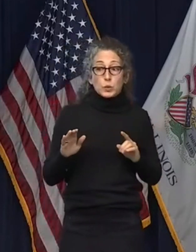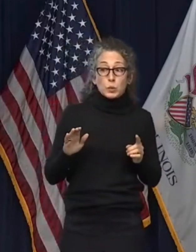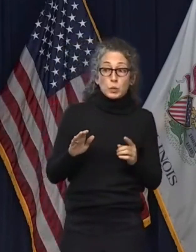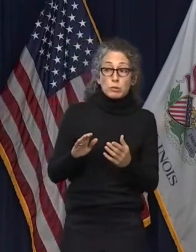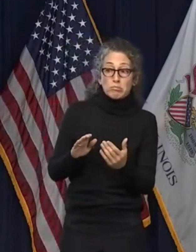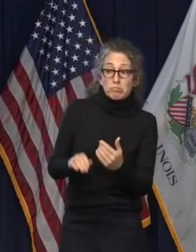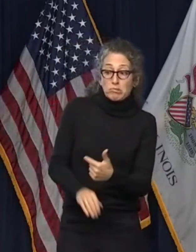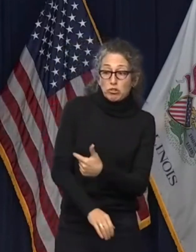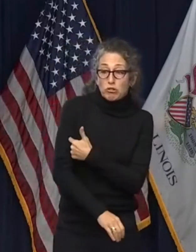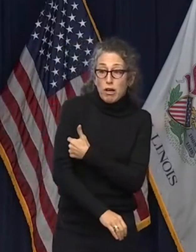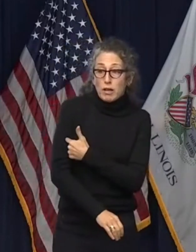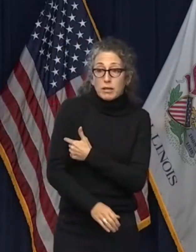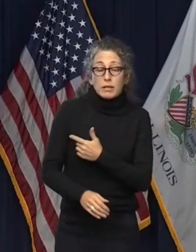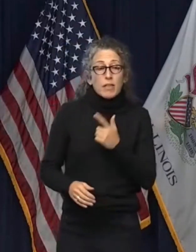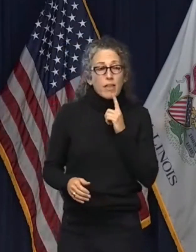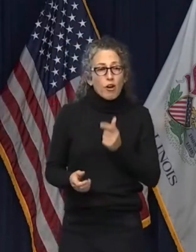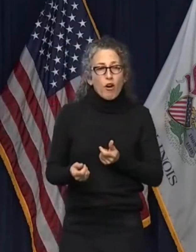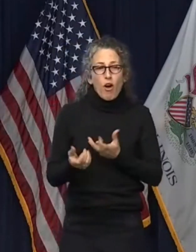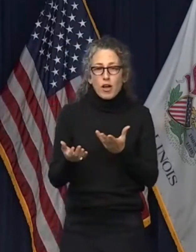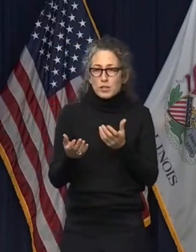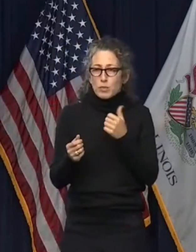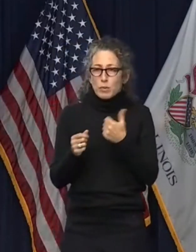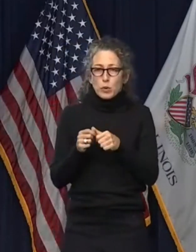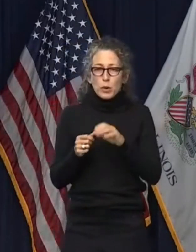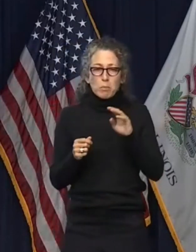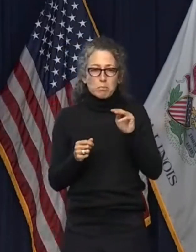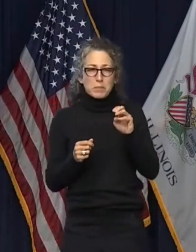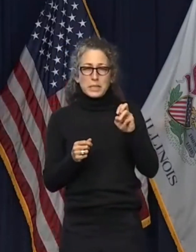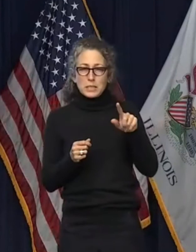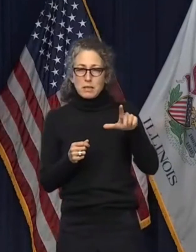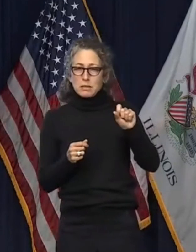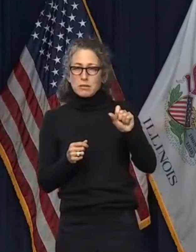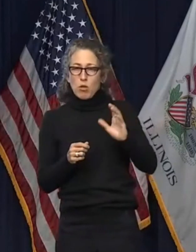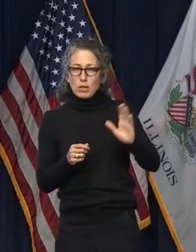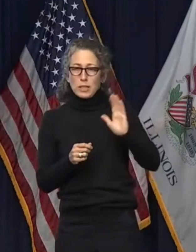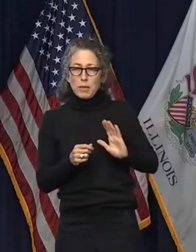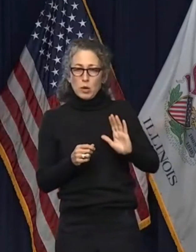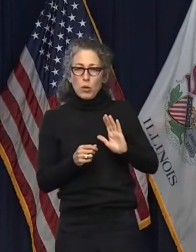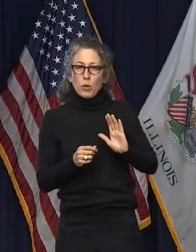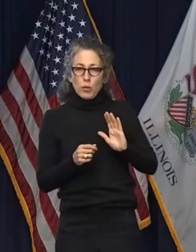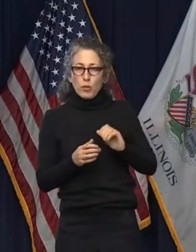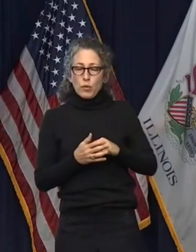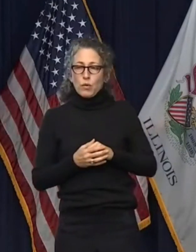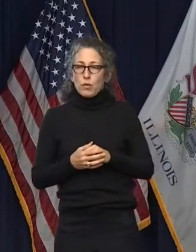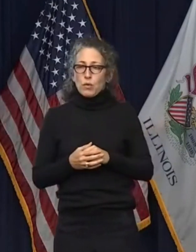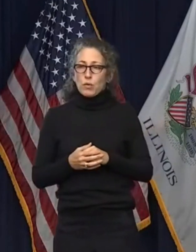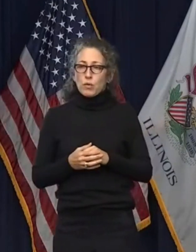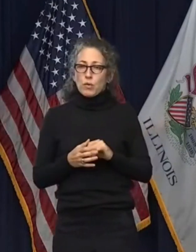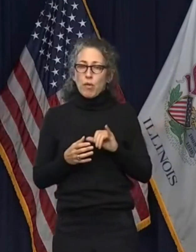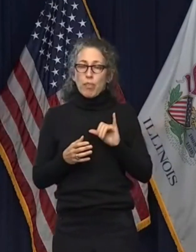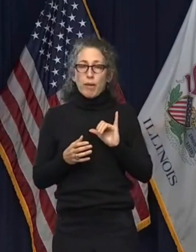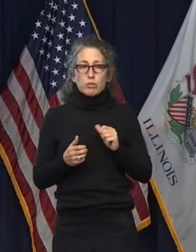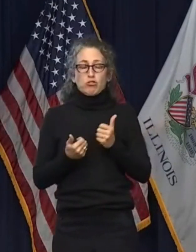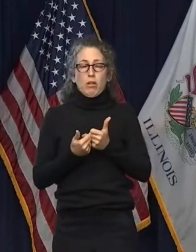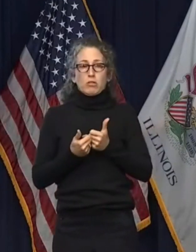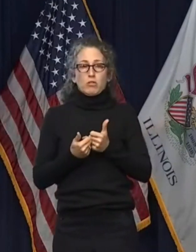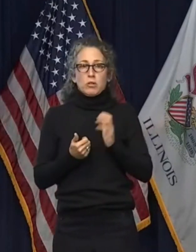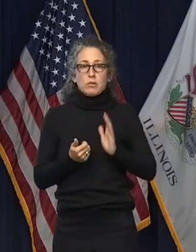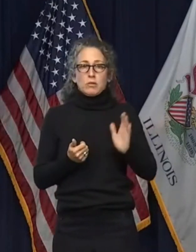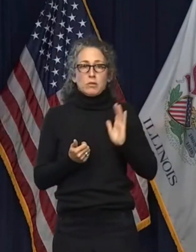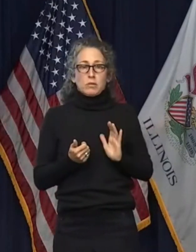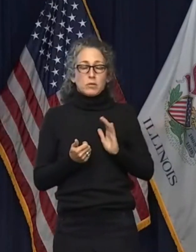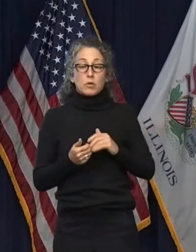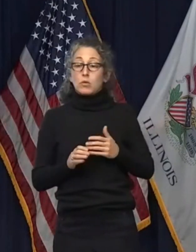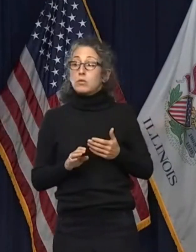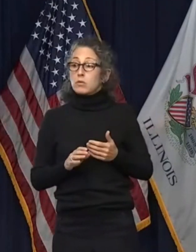which caused that mini outbreak of measles that we started to see. that was a challenge then. So I